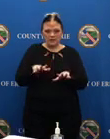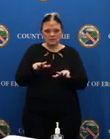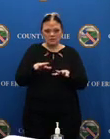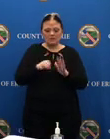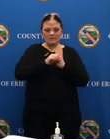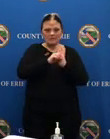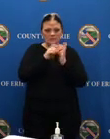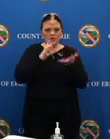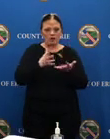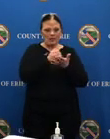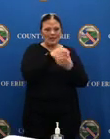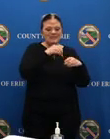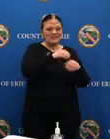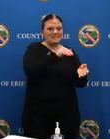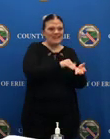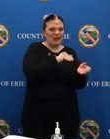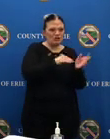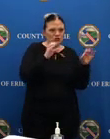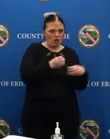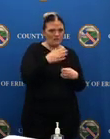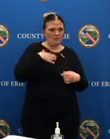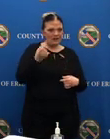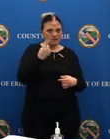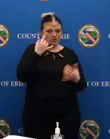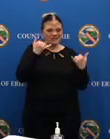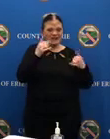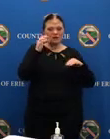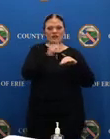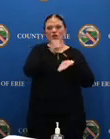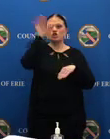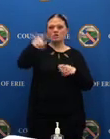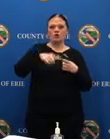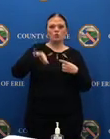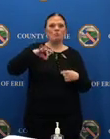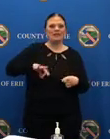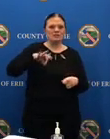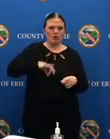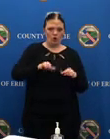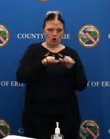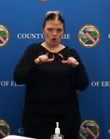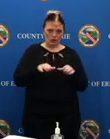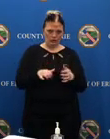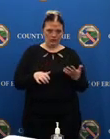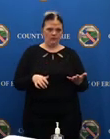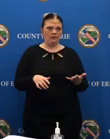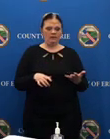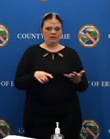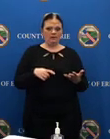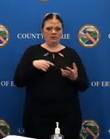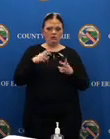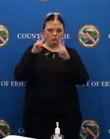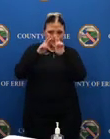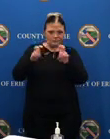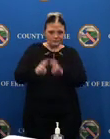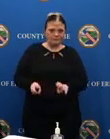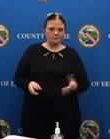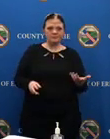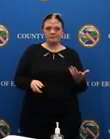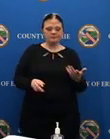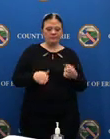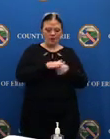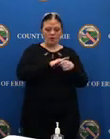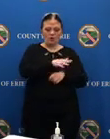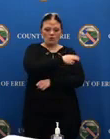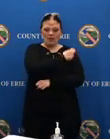Samples are taken in doctors' offices, and my understanding they're now shipping them to the Pittsburgh area to actually be analyzed. The